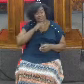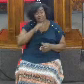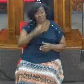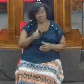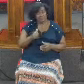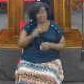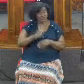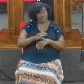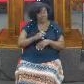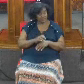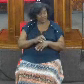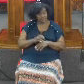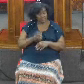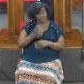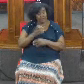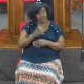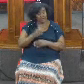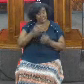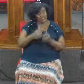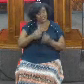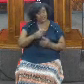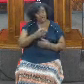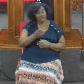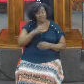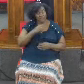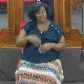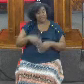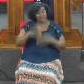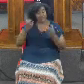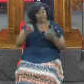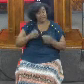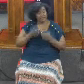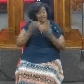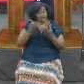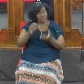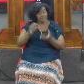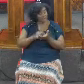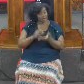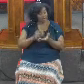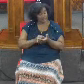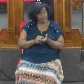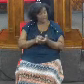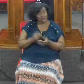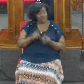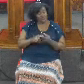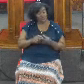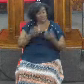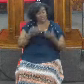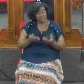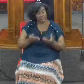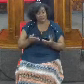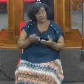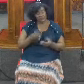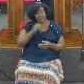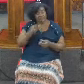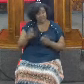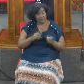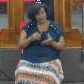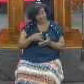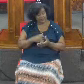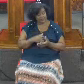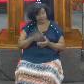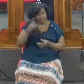this evening. I beg each of you, please do not give up on spreading the gospel. To give up, don't do it.